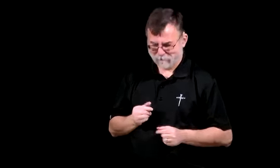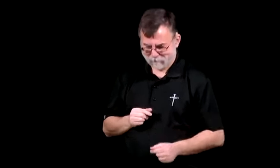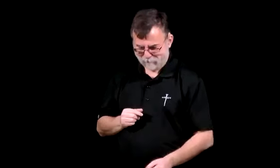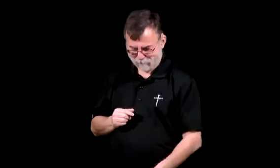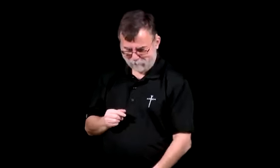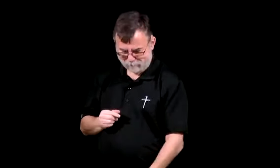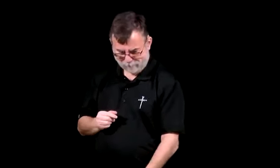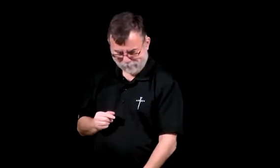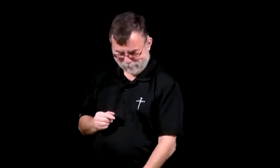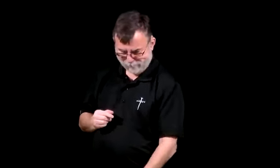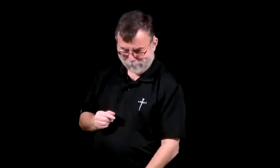Someone's laughing.